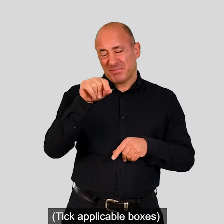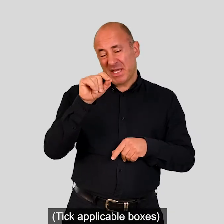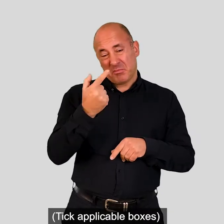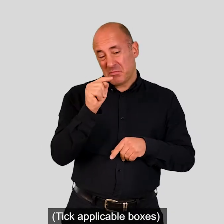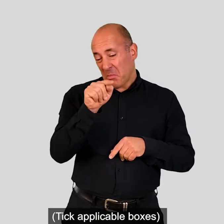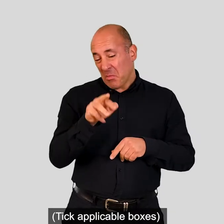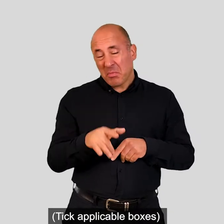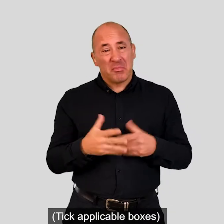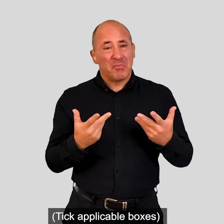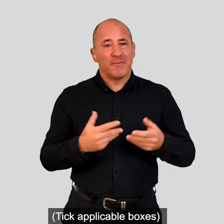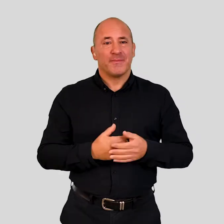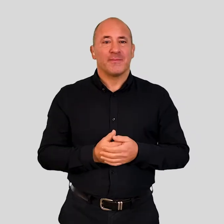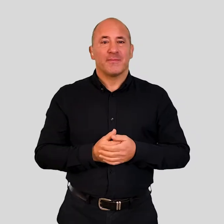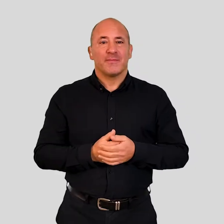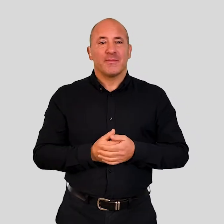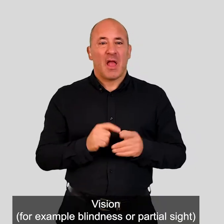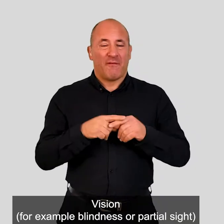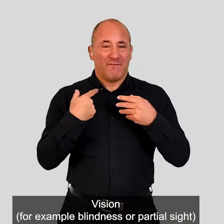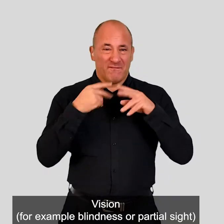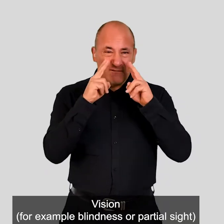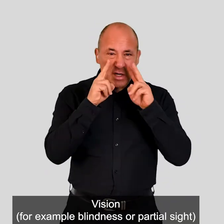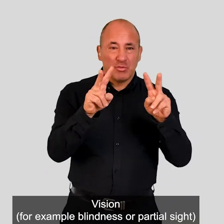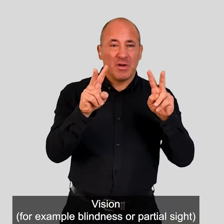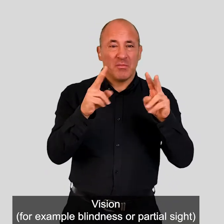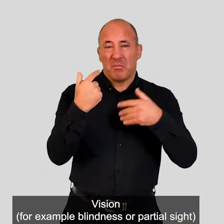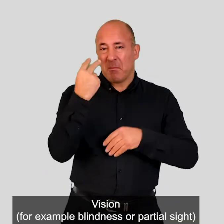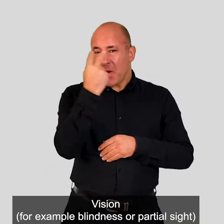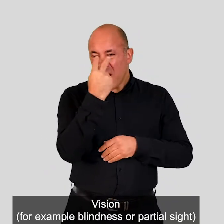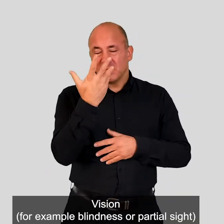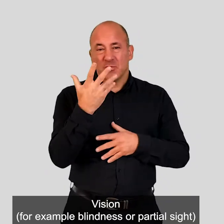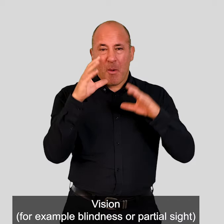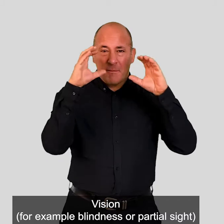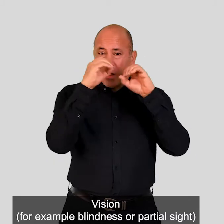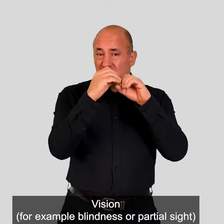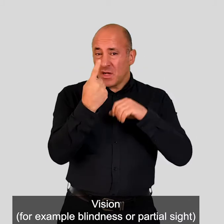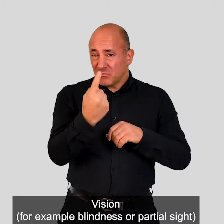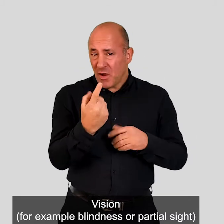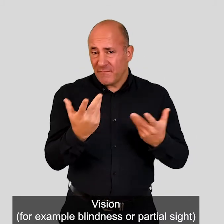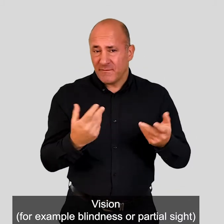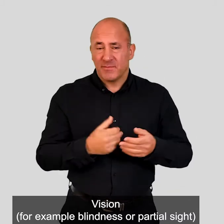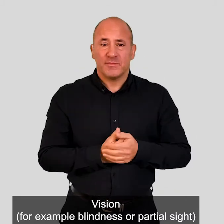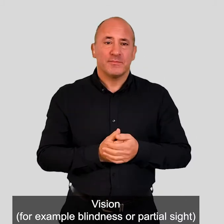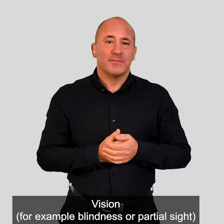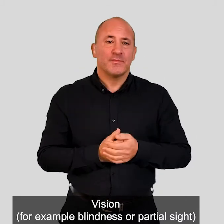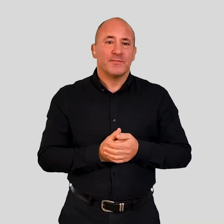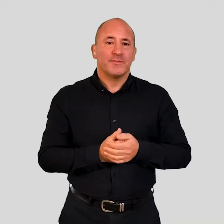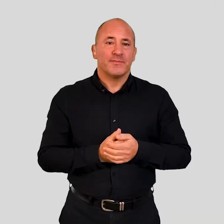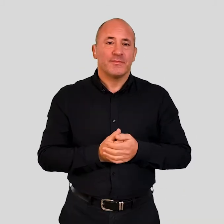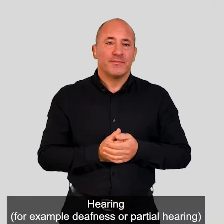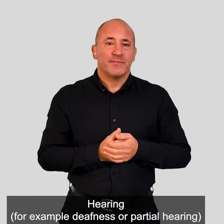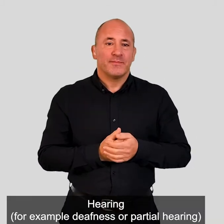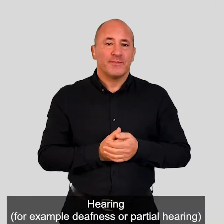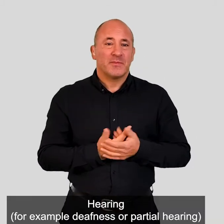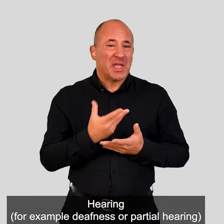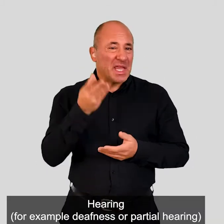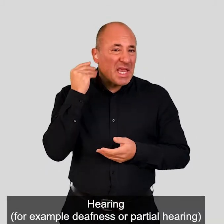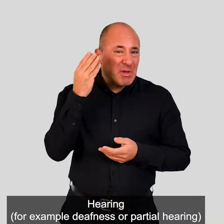applicable boxes. Vision, for example, blindness or partial sight. Hearing,